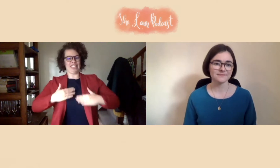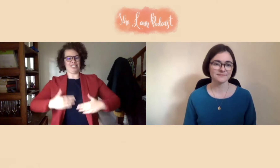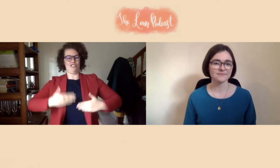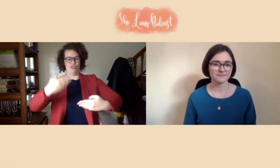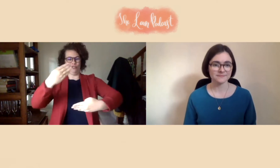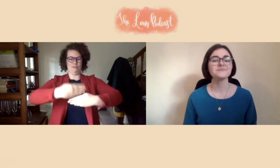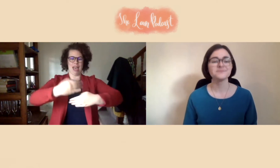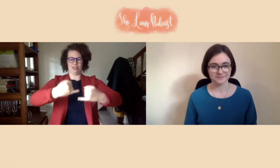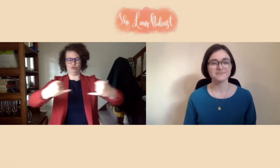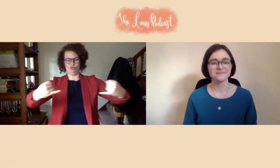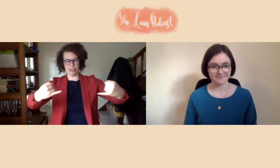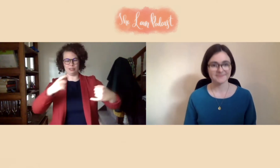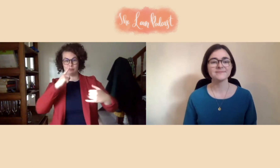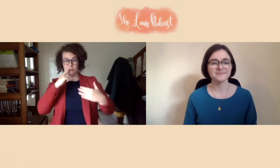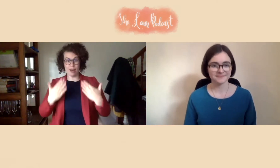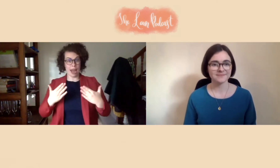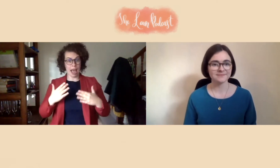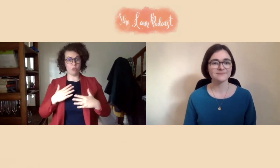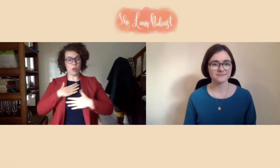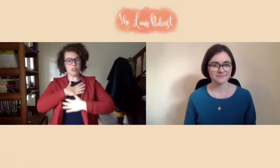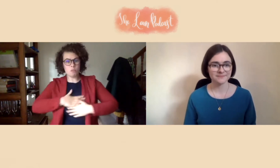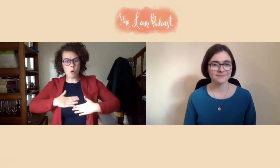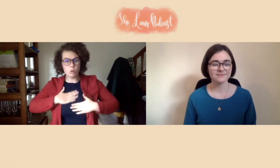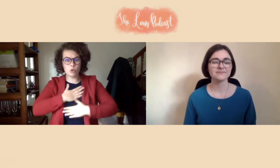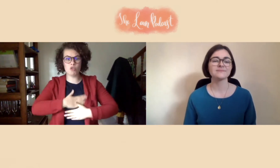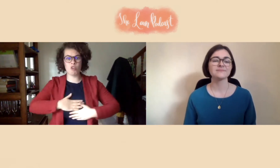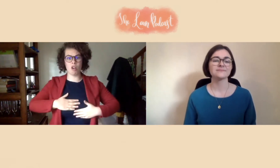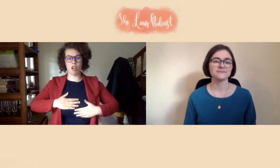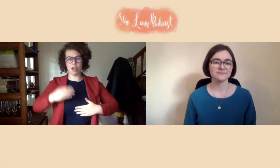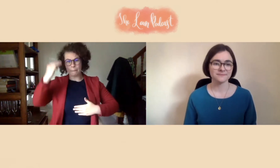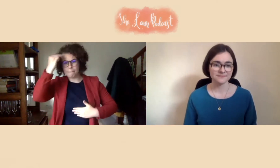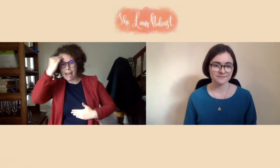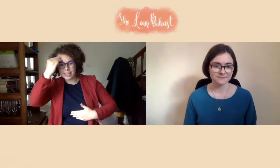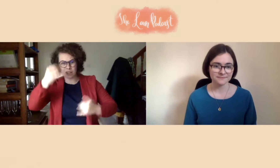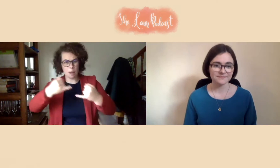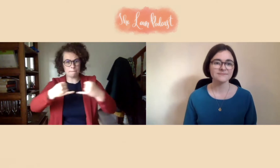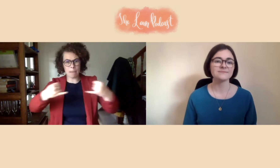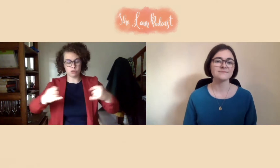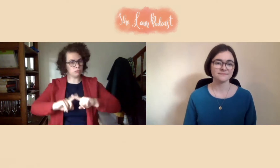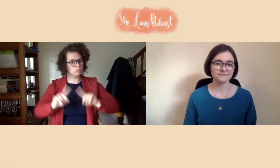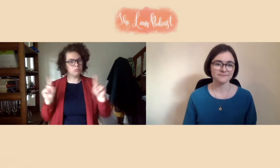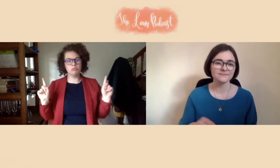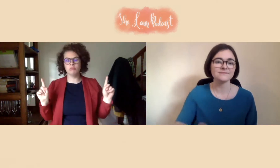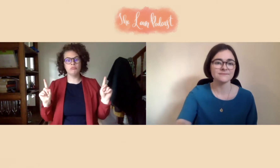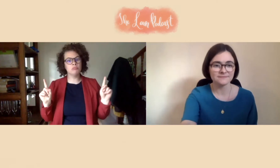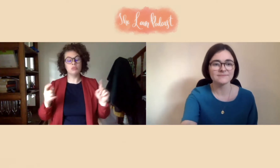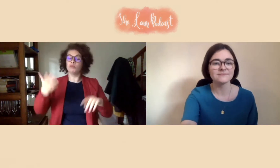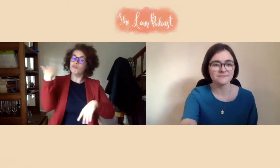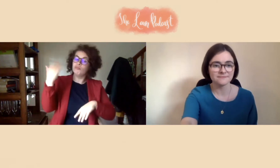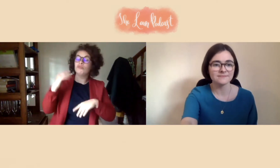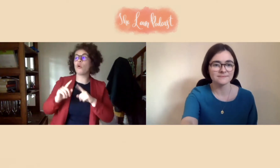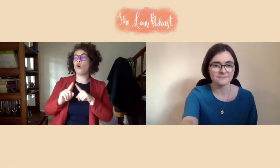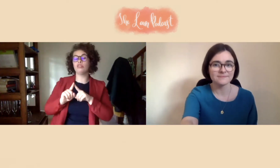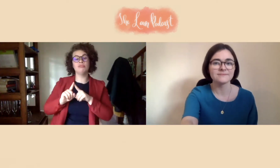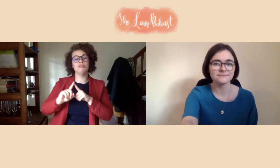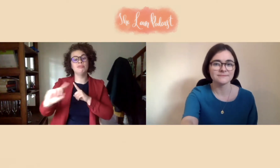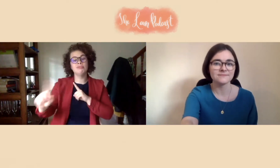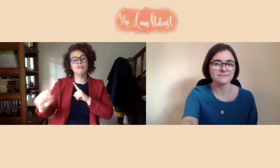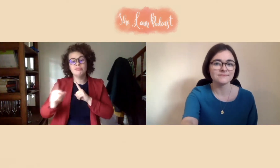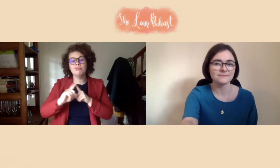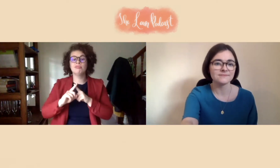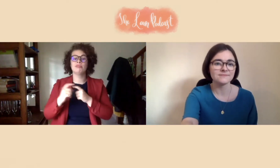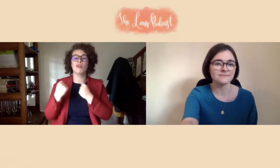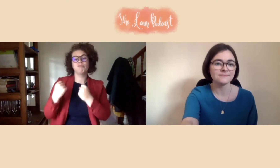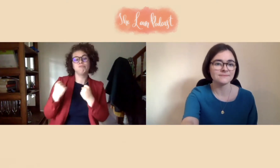boundaries that are now completely different to what they were before. So instead of having a commute, whether it's dreaded